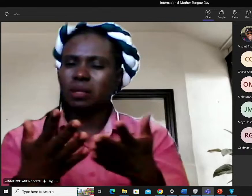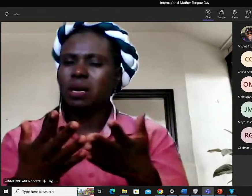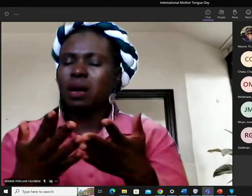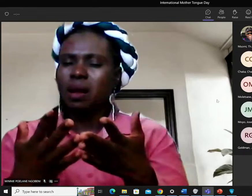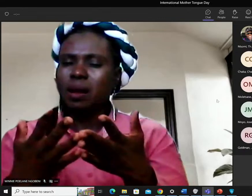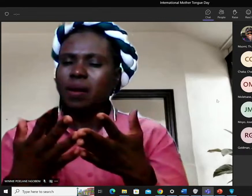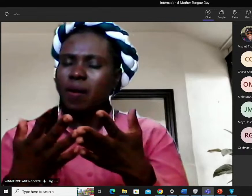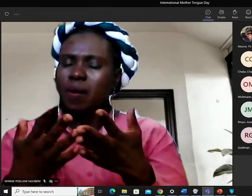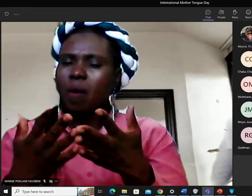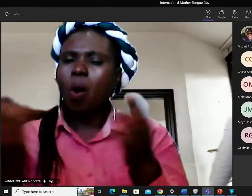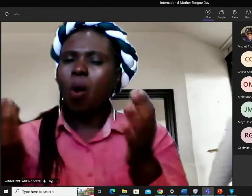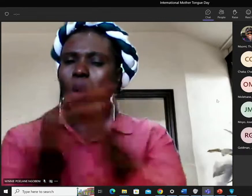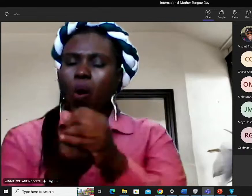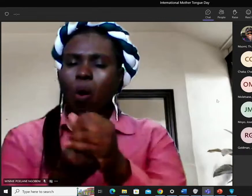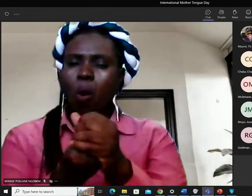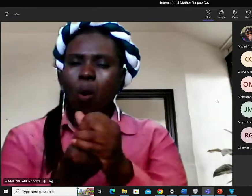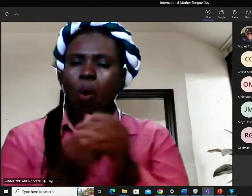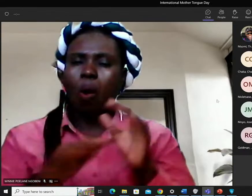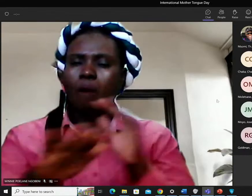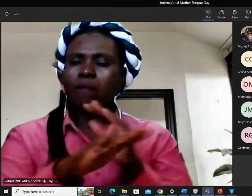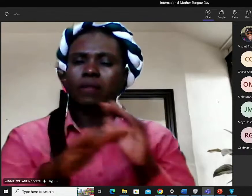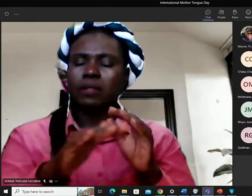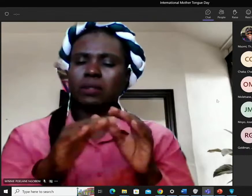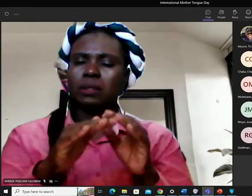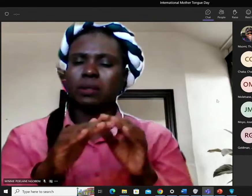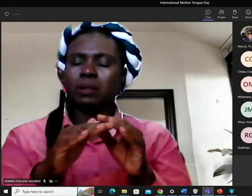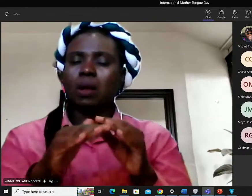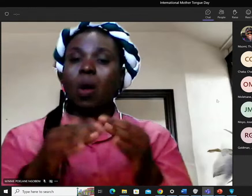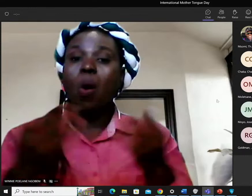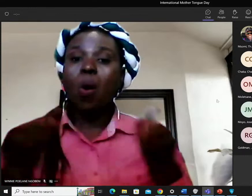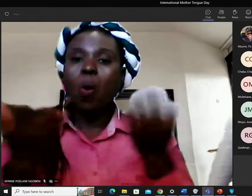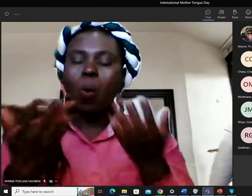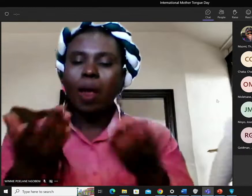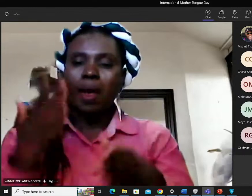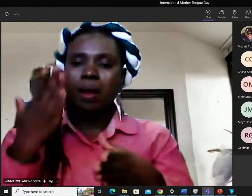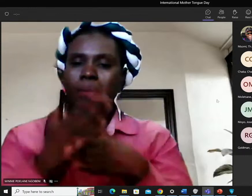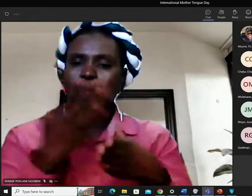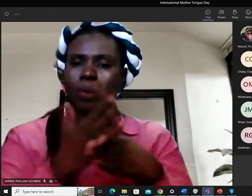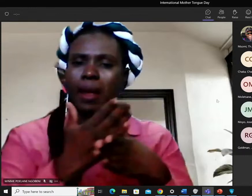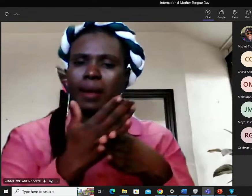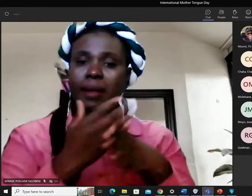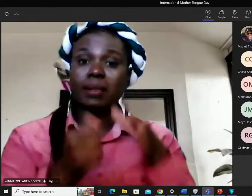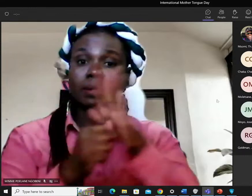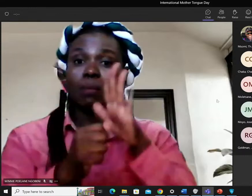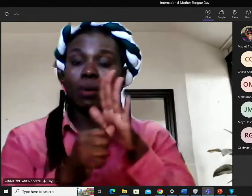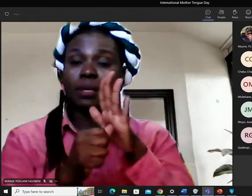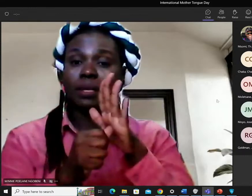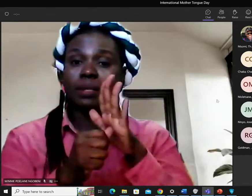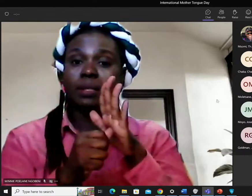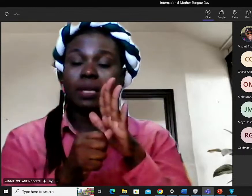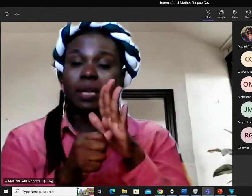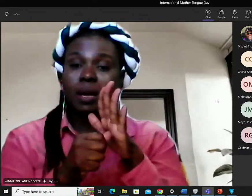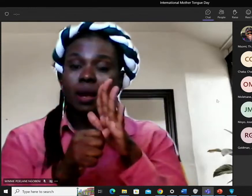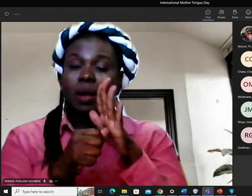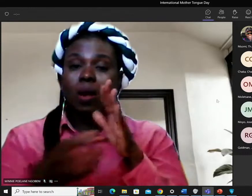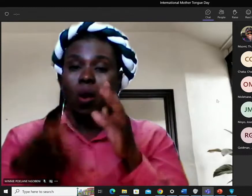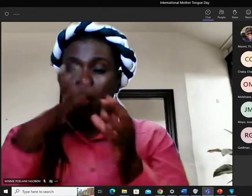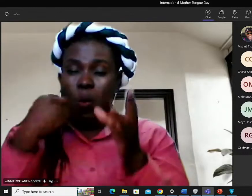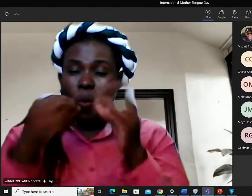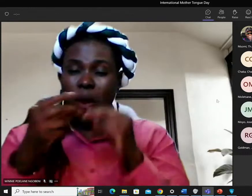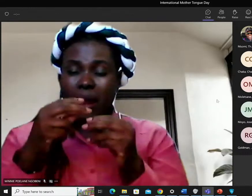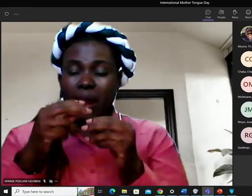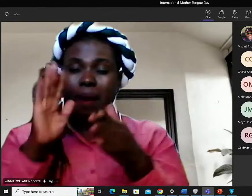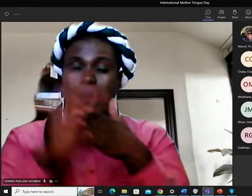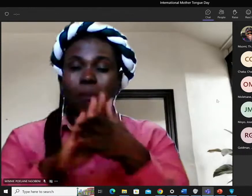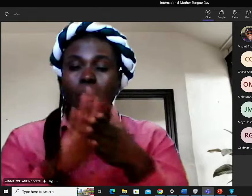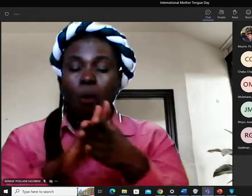in all other fields of areas, be it your workplace. So it is very important that you learn more than one language